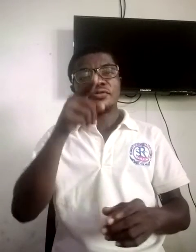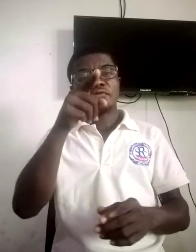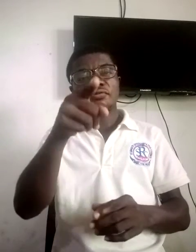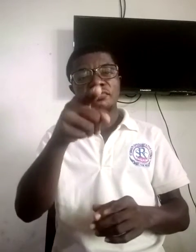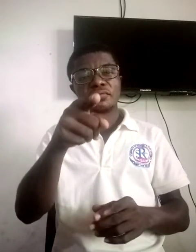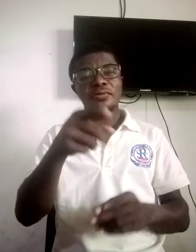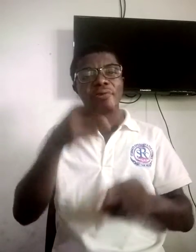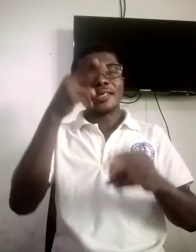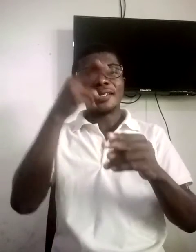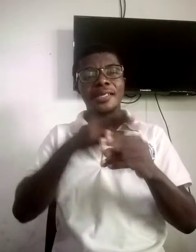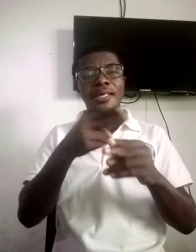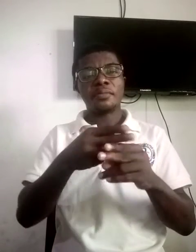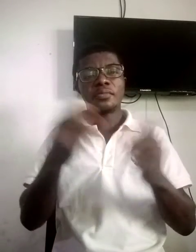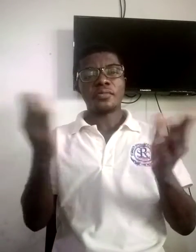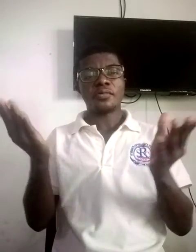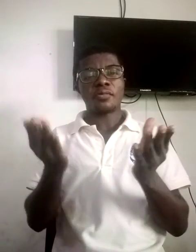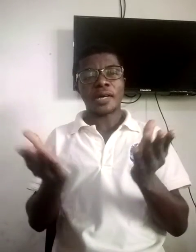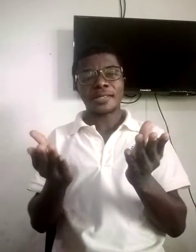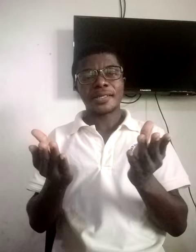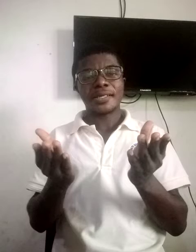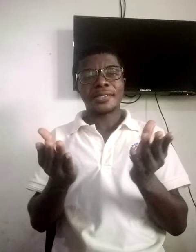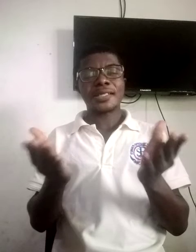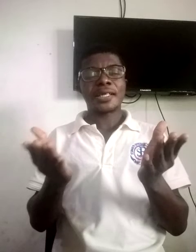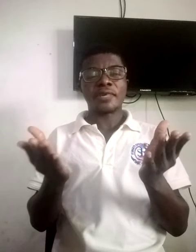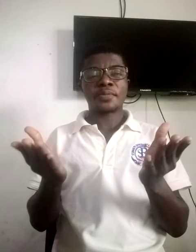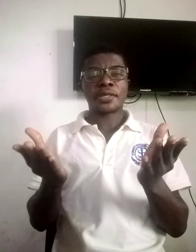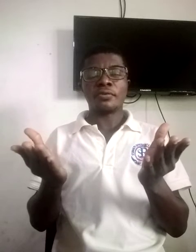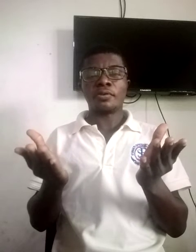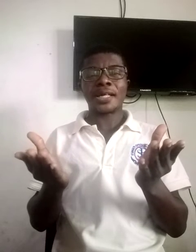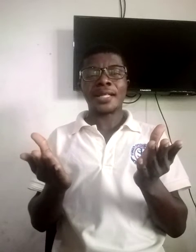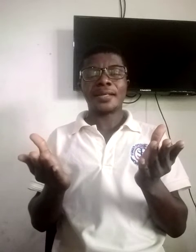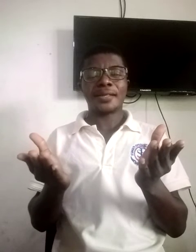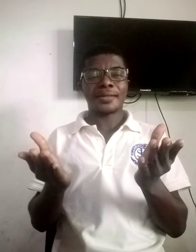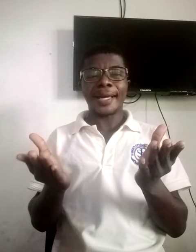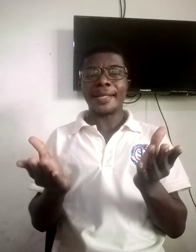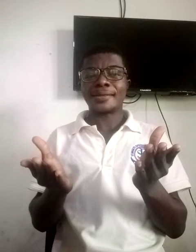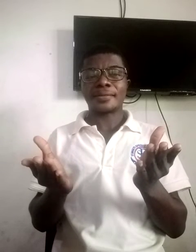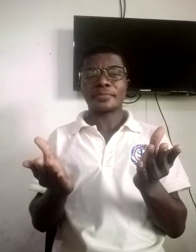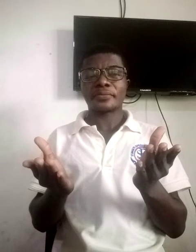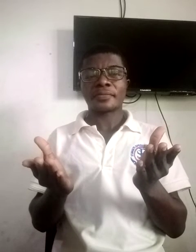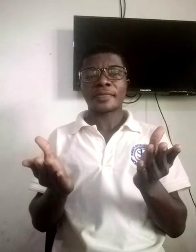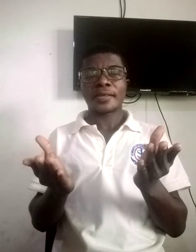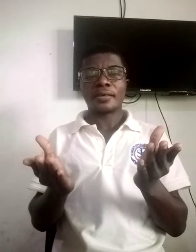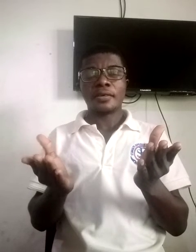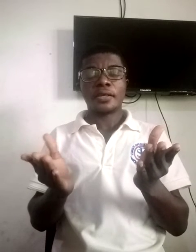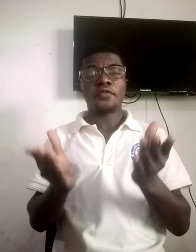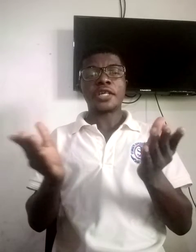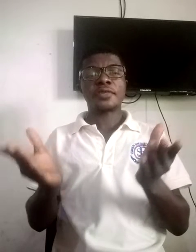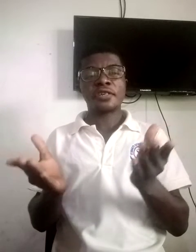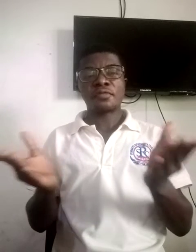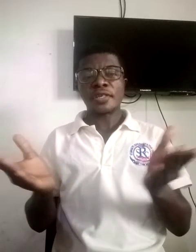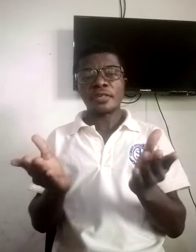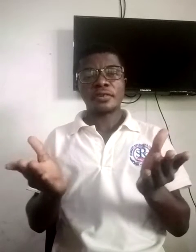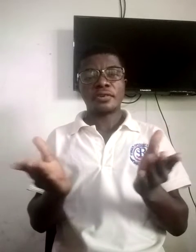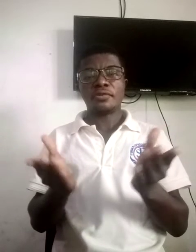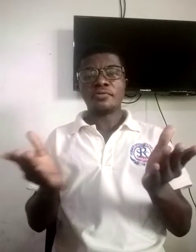you, name, what? Just like you are speaking your local dialect. If you are speaking Twi, you